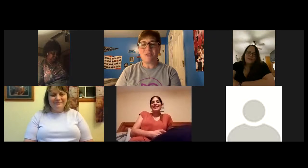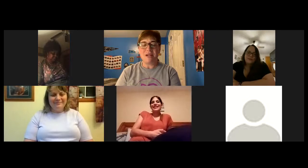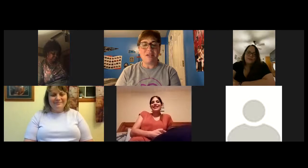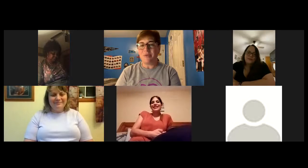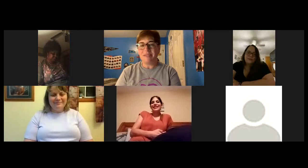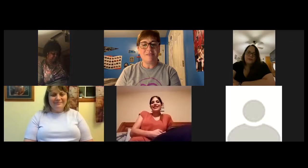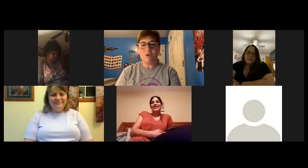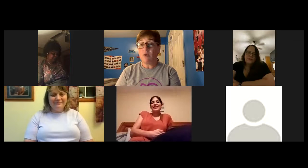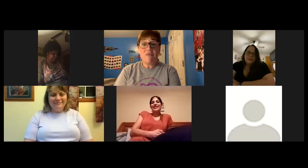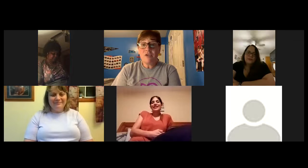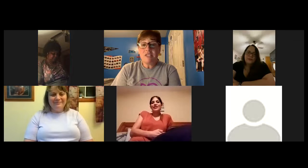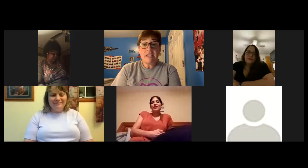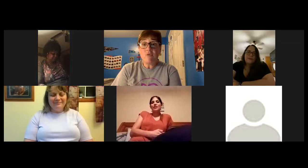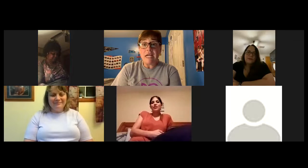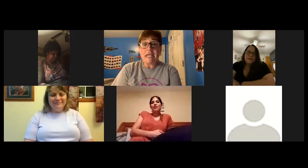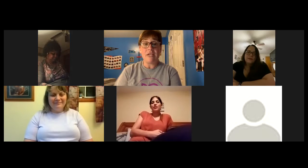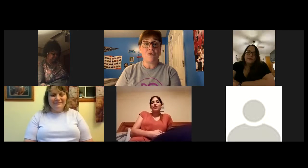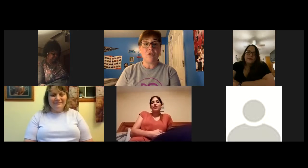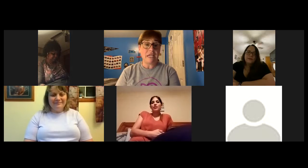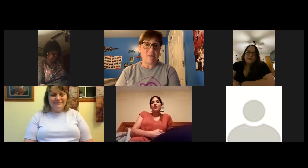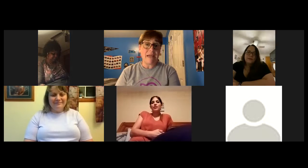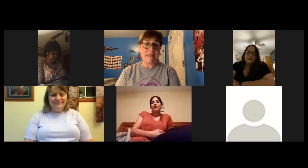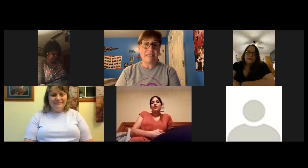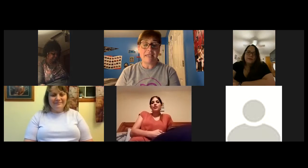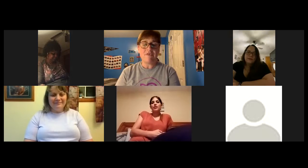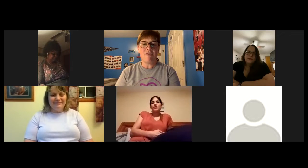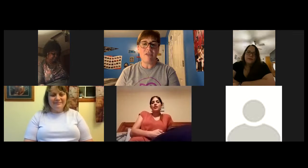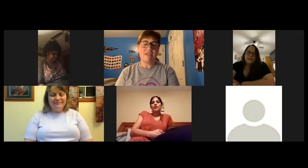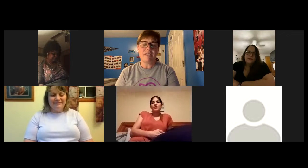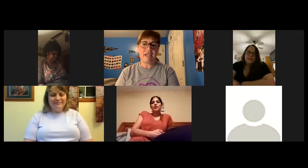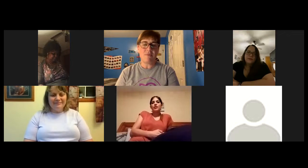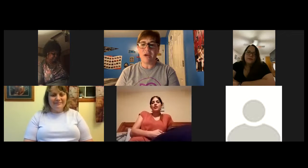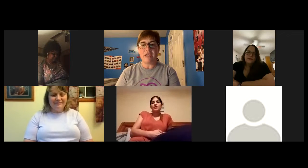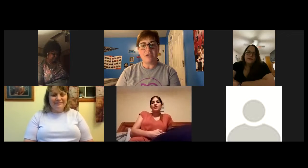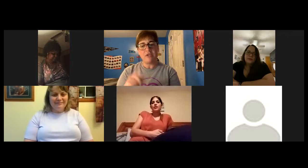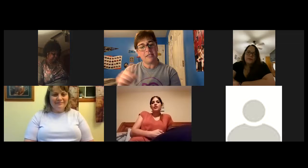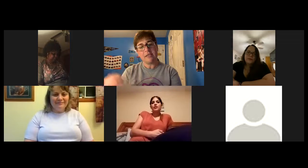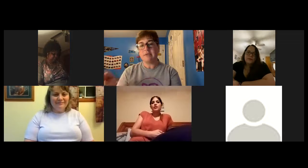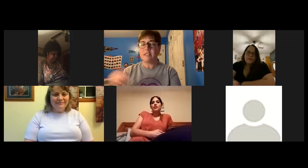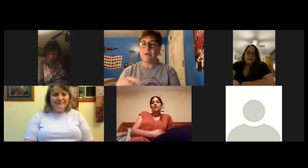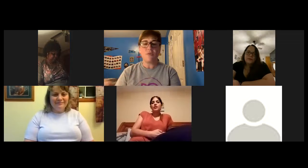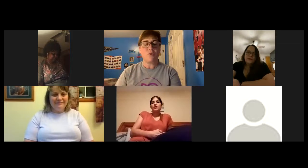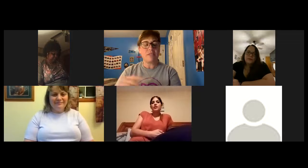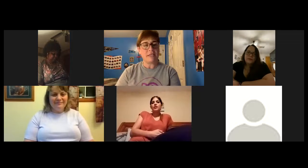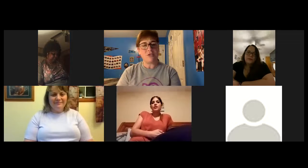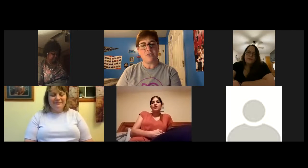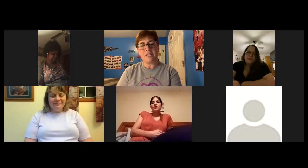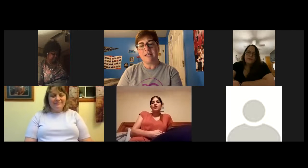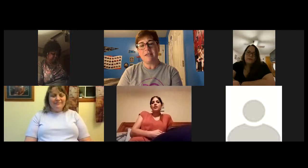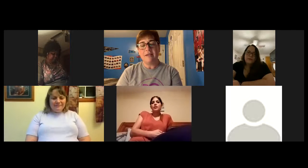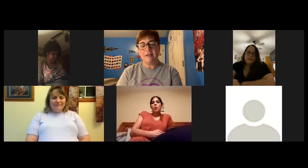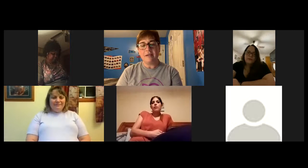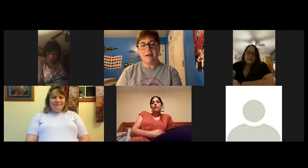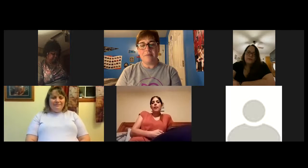the best way to do it. Or if you're sitting reading and you're looking at a magazine, if you feel like just taking a break, and you could sit there and spell the words that you